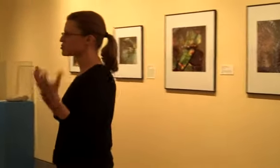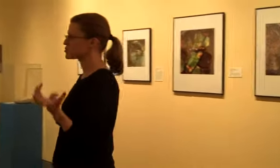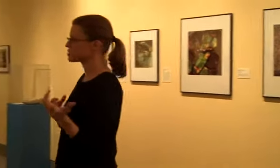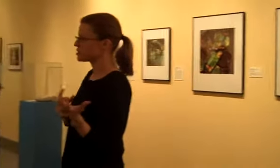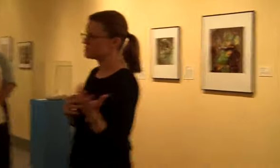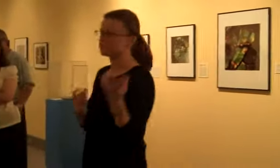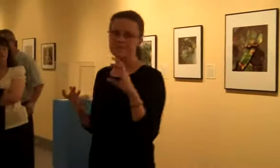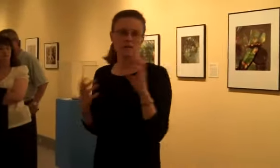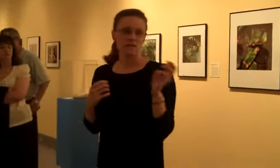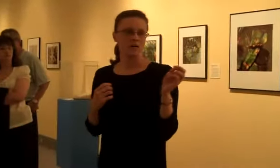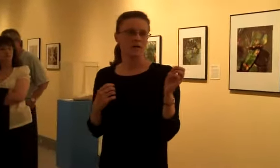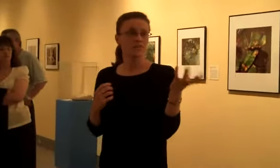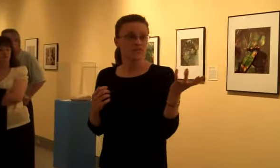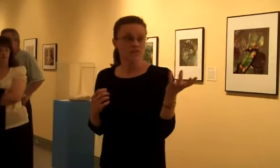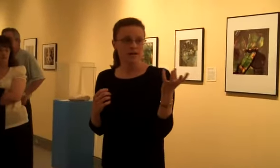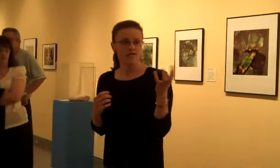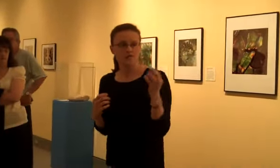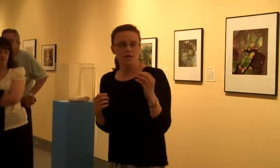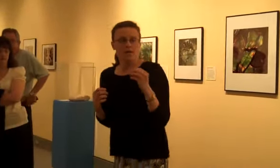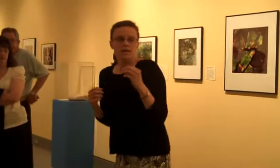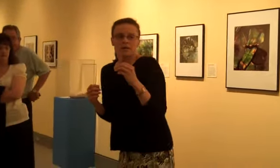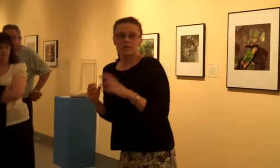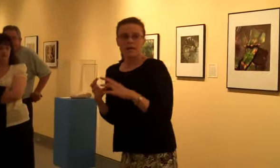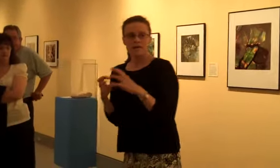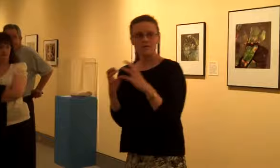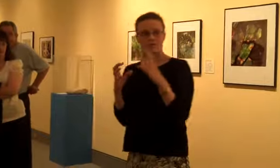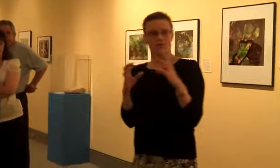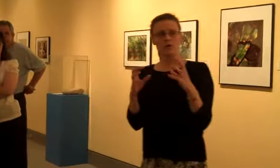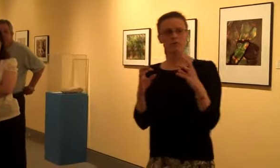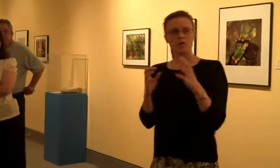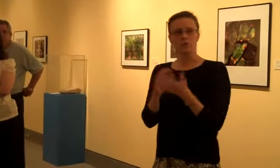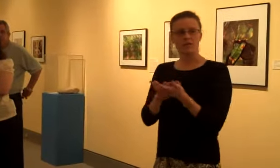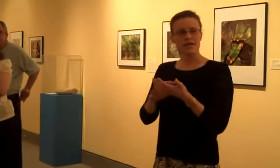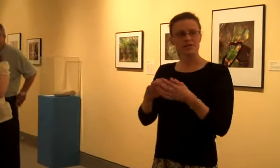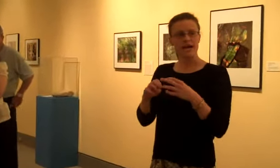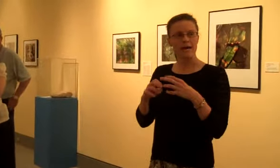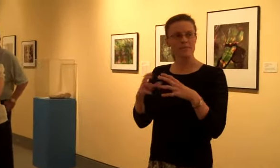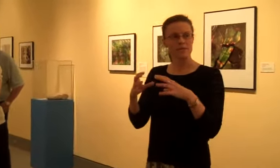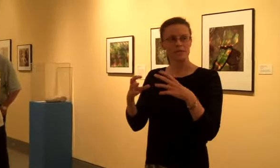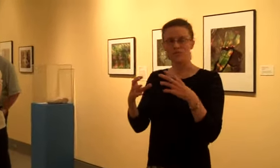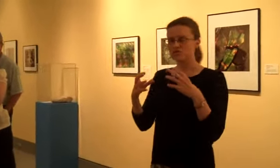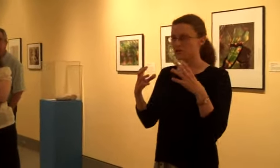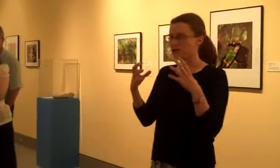animals, insects, for the most part, what has to happen is